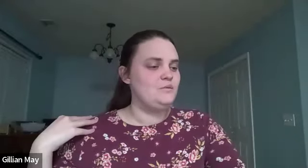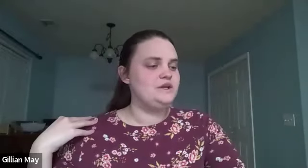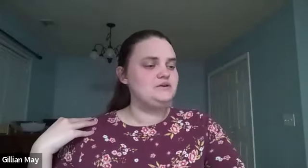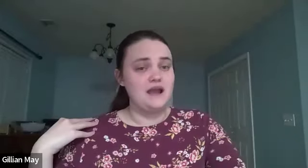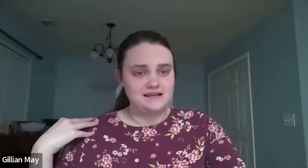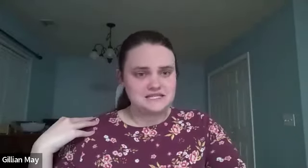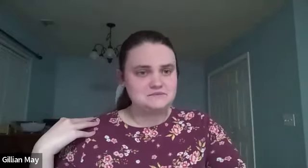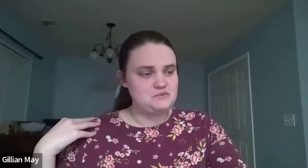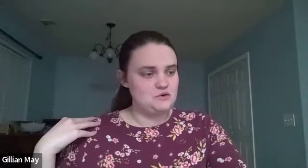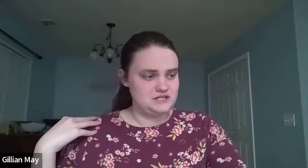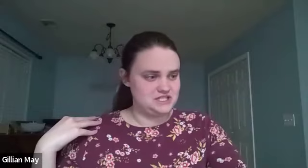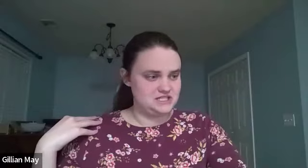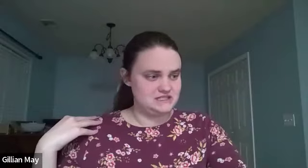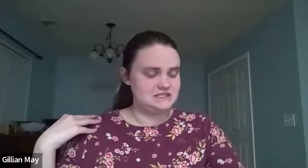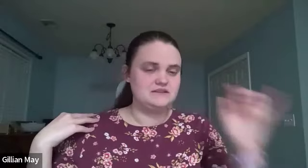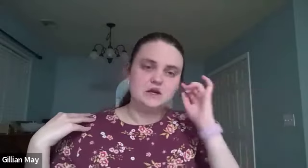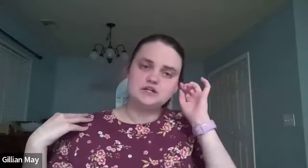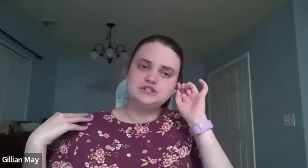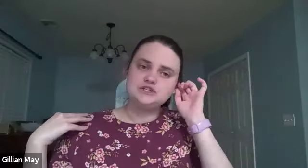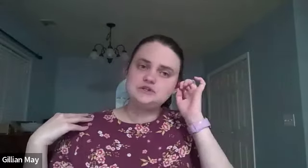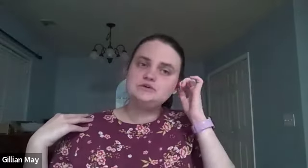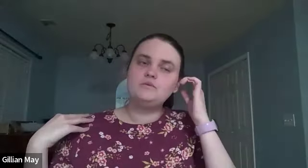When you're asking people questions, there are two